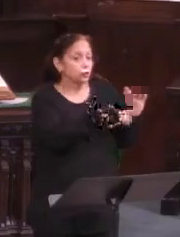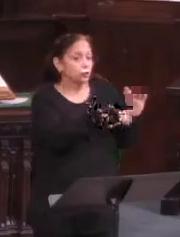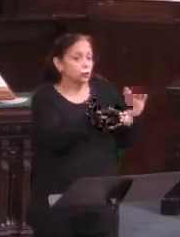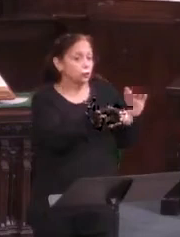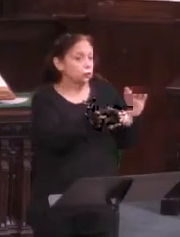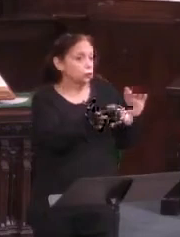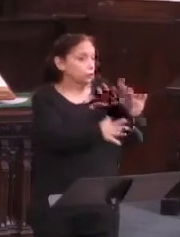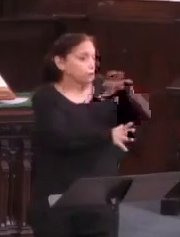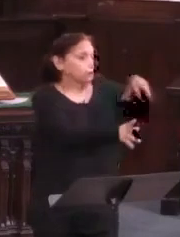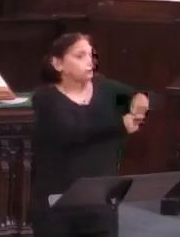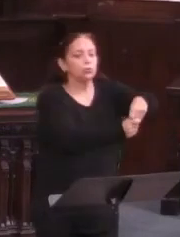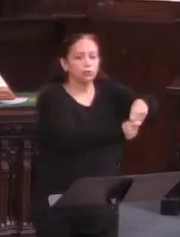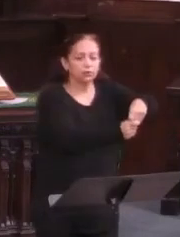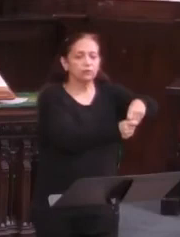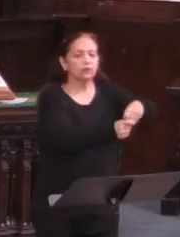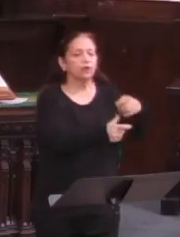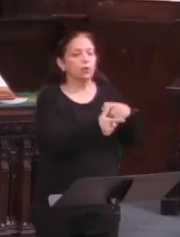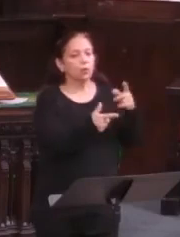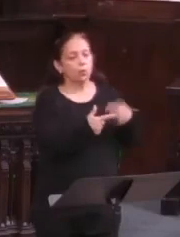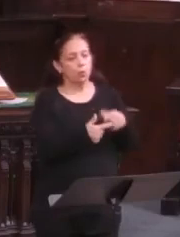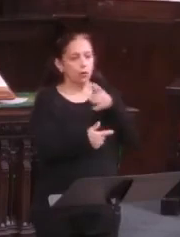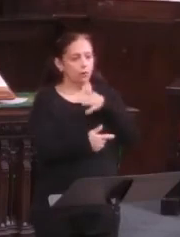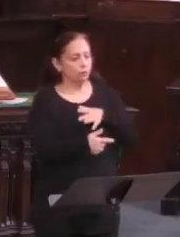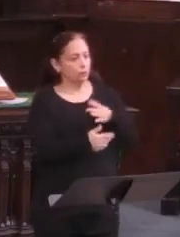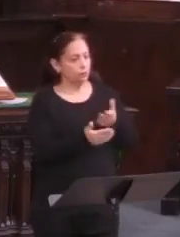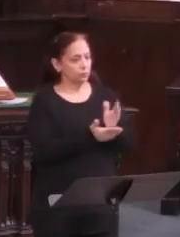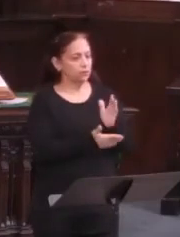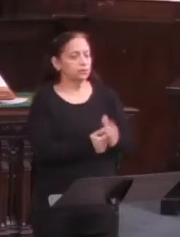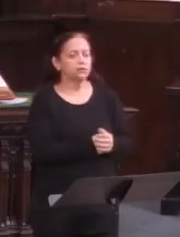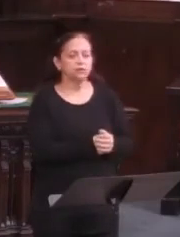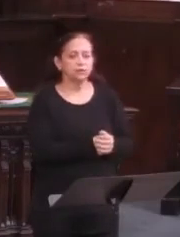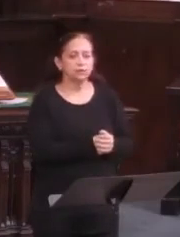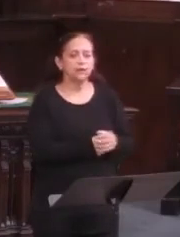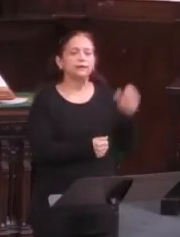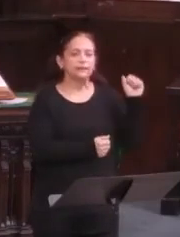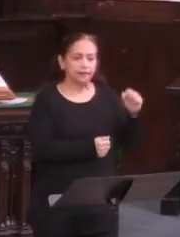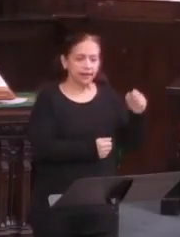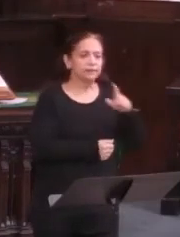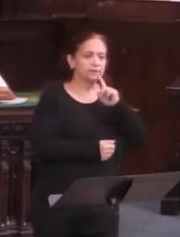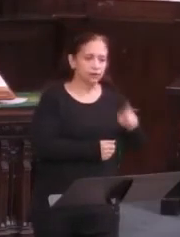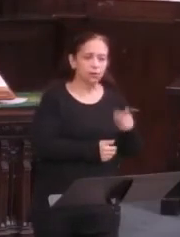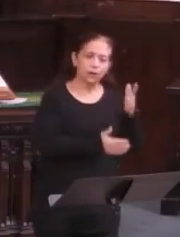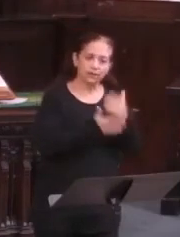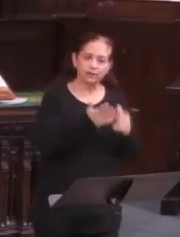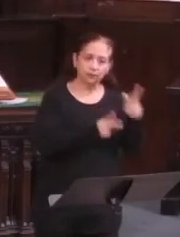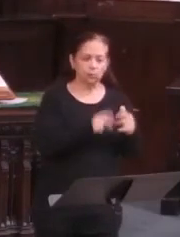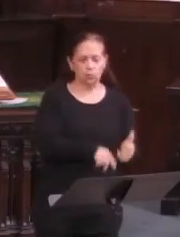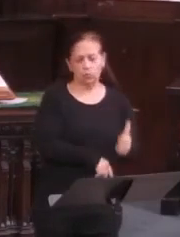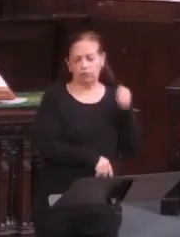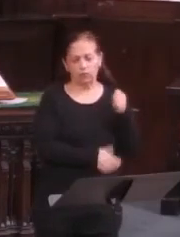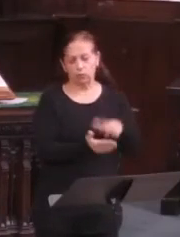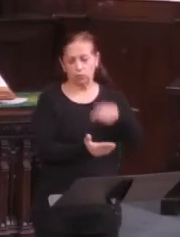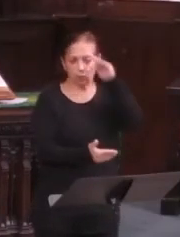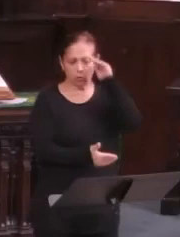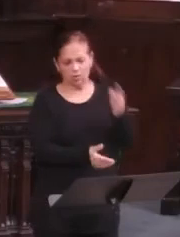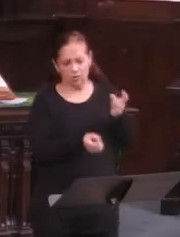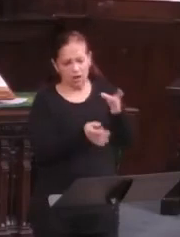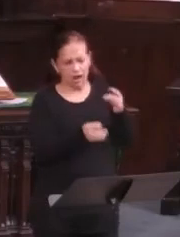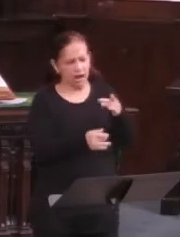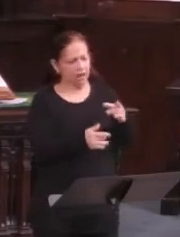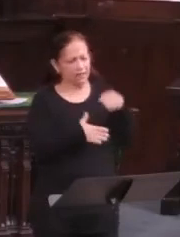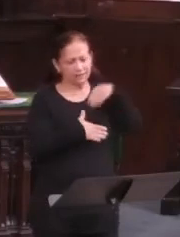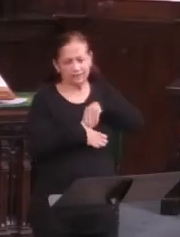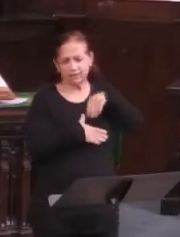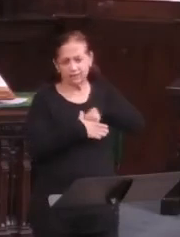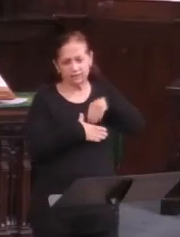has inclusiveness or to feminism. Yes, there are some who will refuse to learn, whose hate is so baked